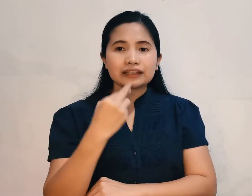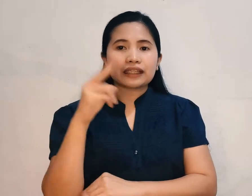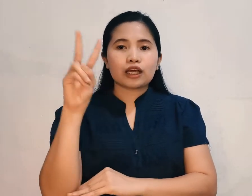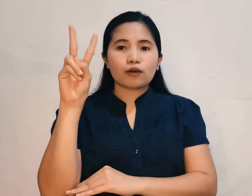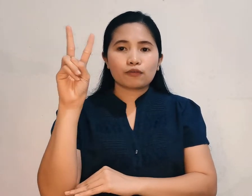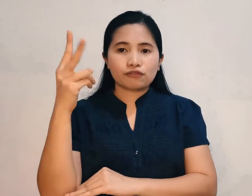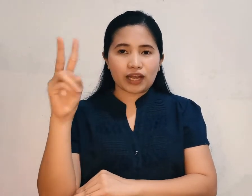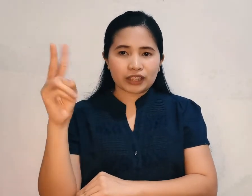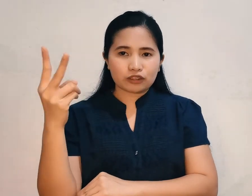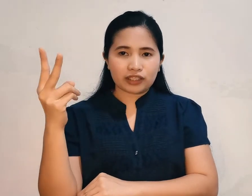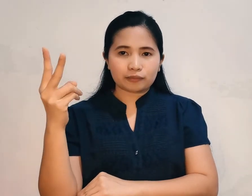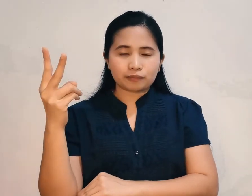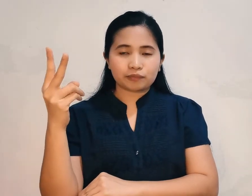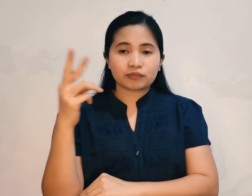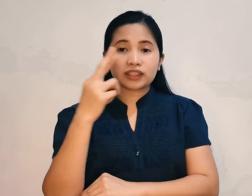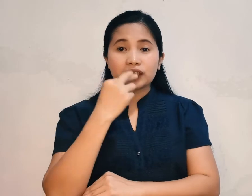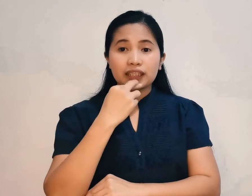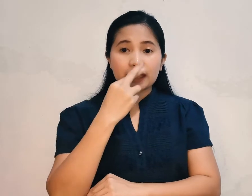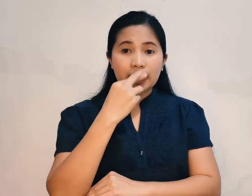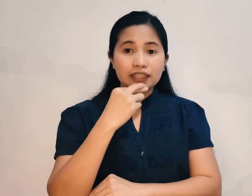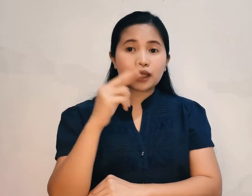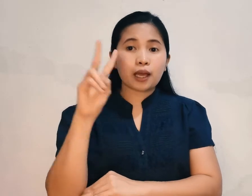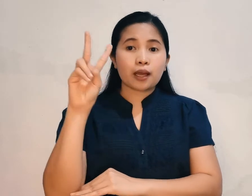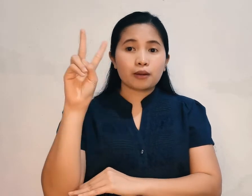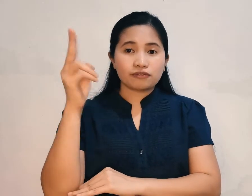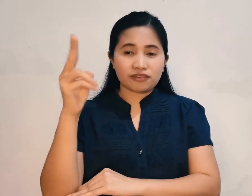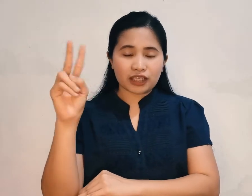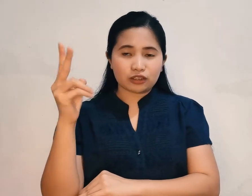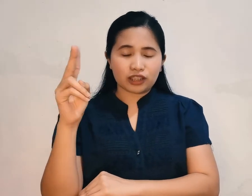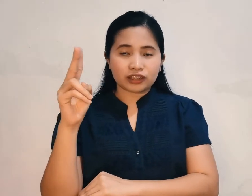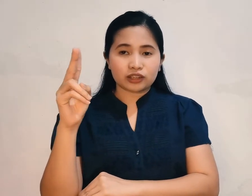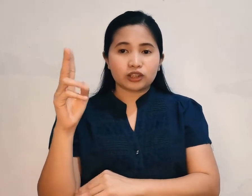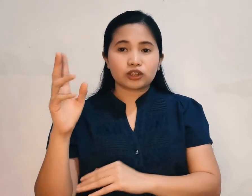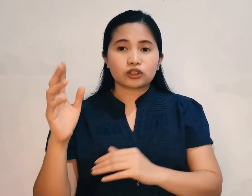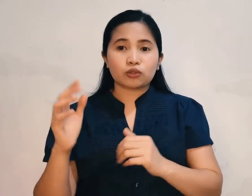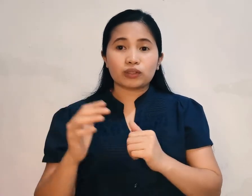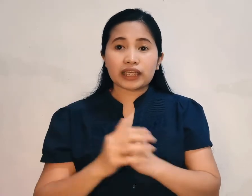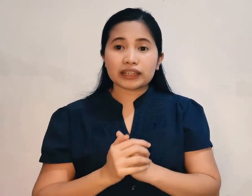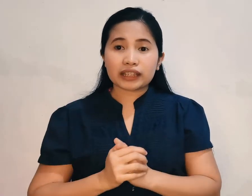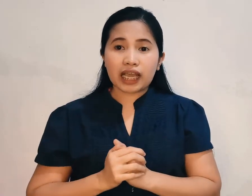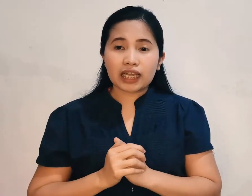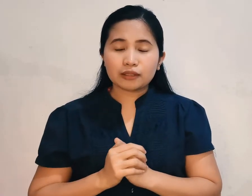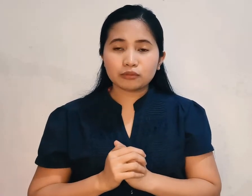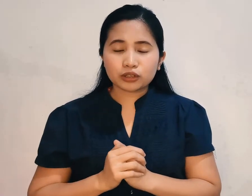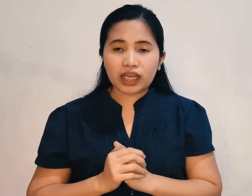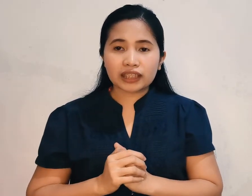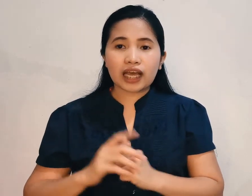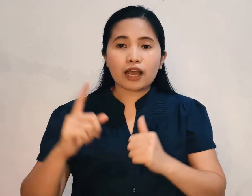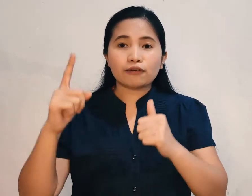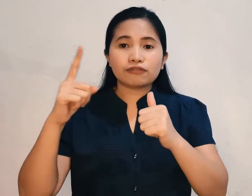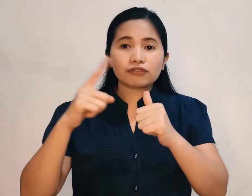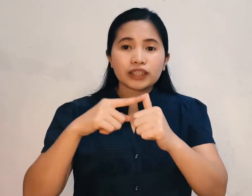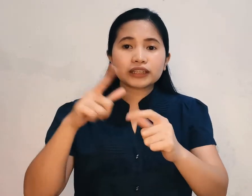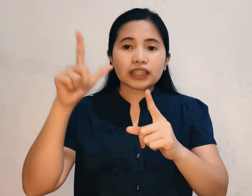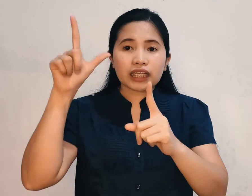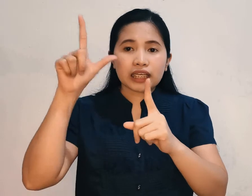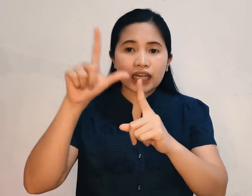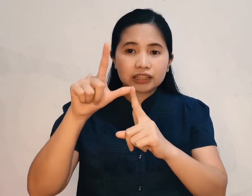red, violet, red, violet. So, huwag natin kakalimutan ang first